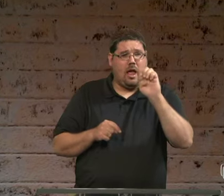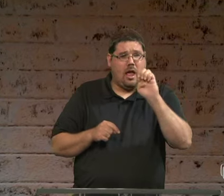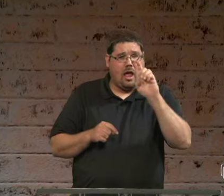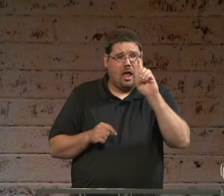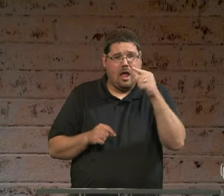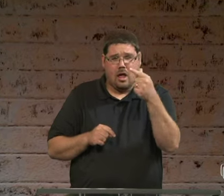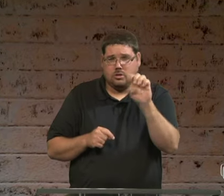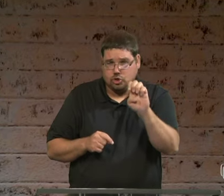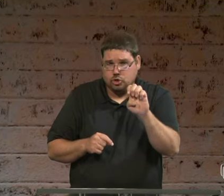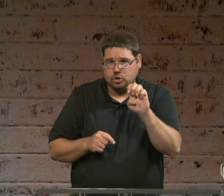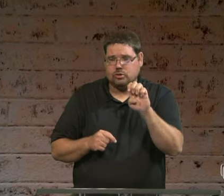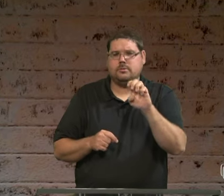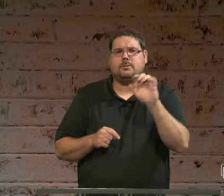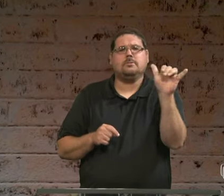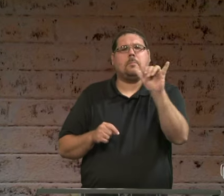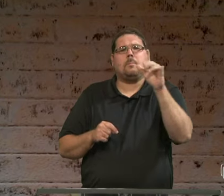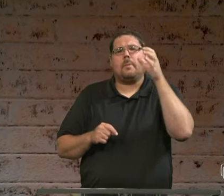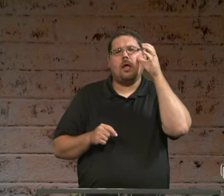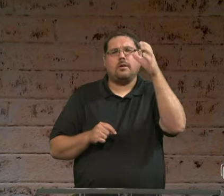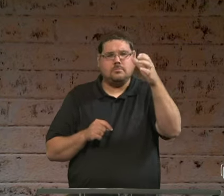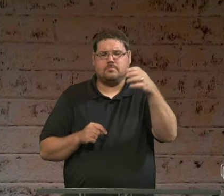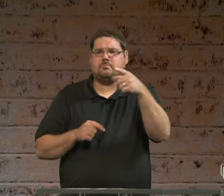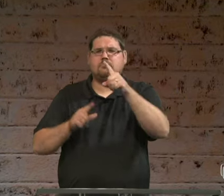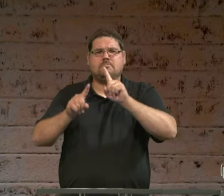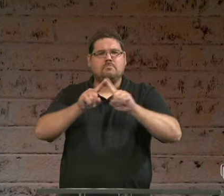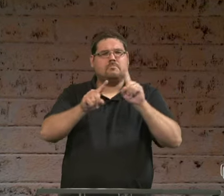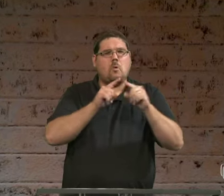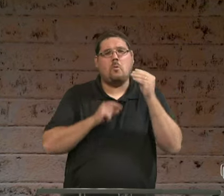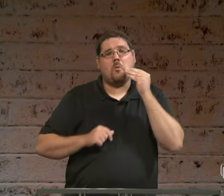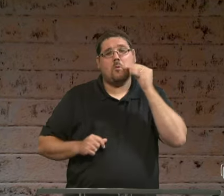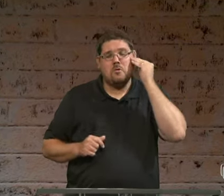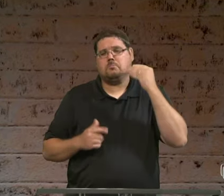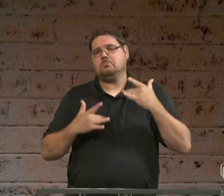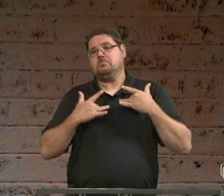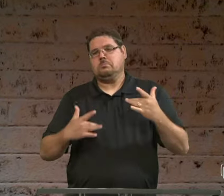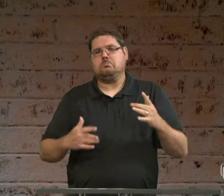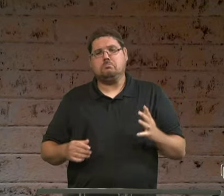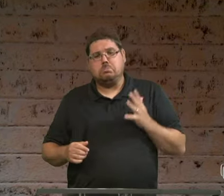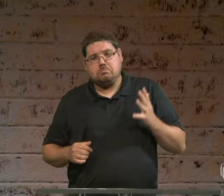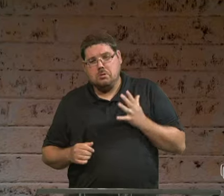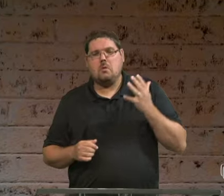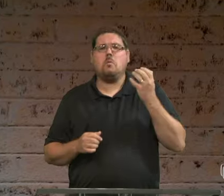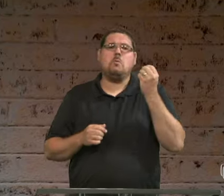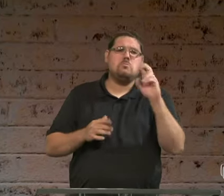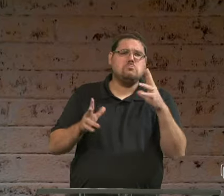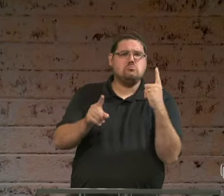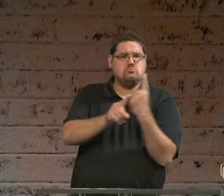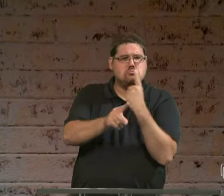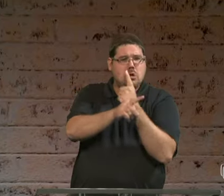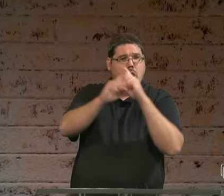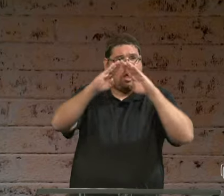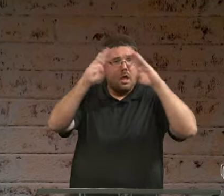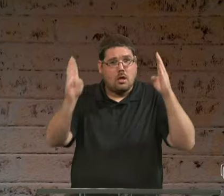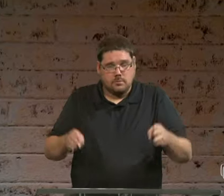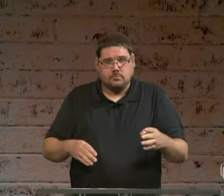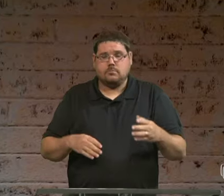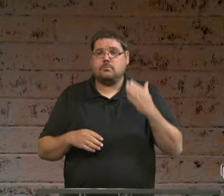before." That word hedge, that's the same idea as people who have homes, whether